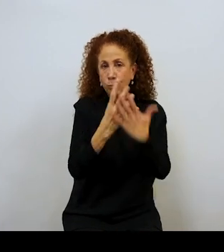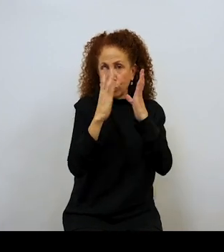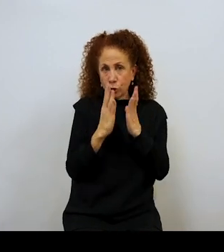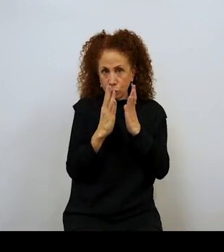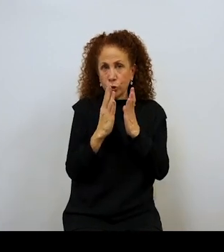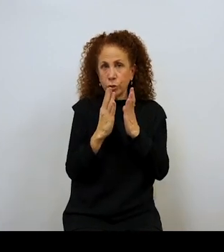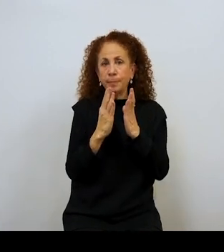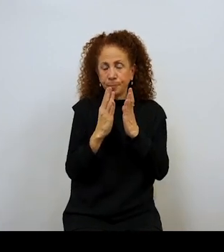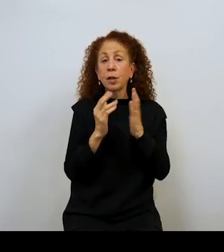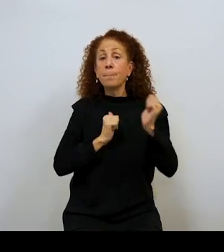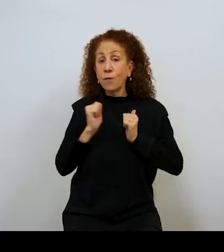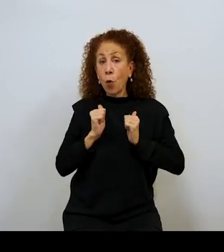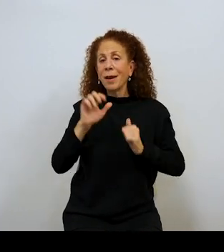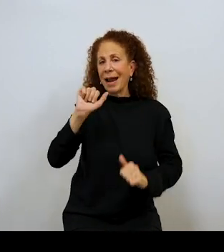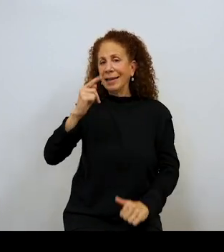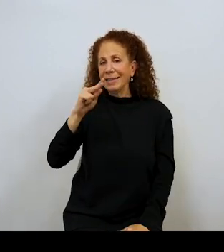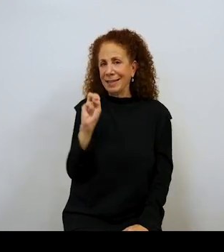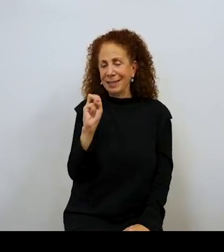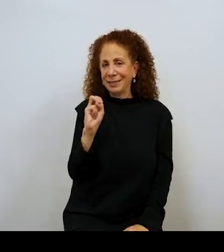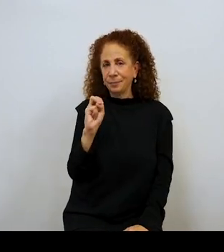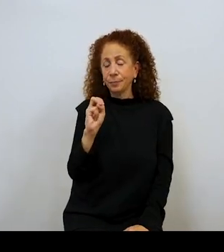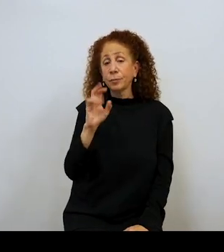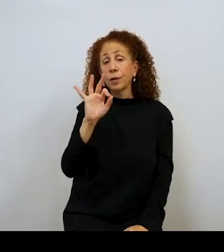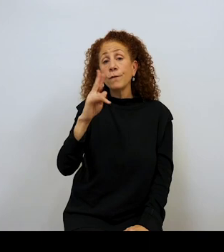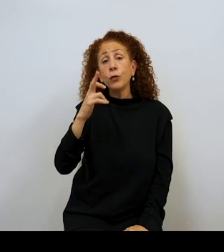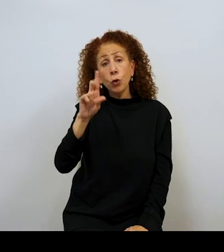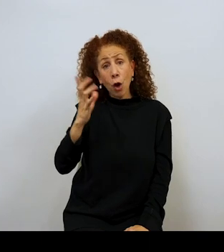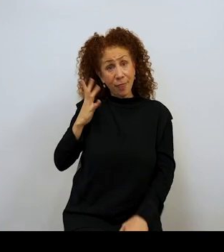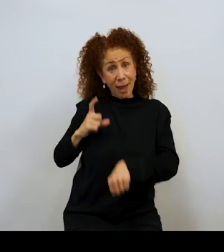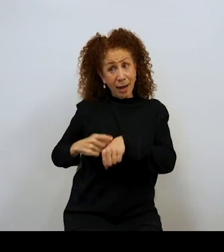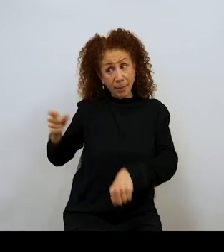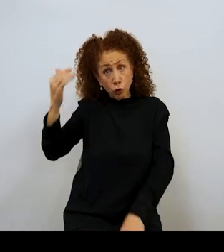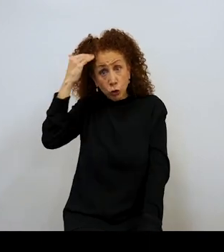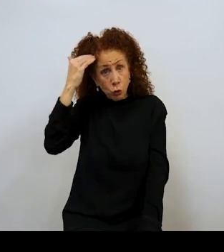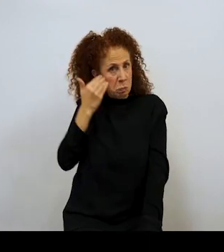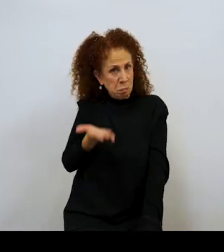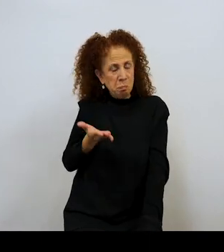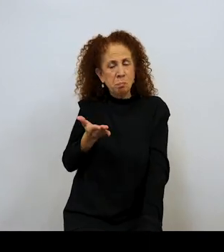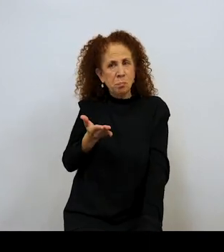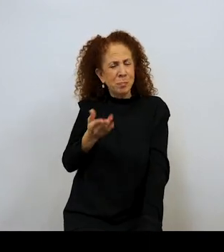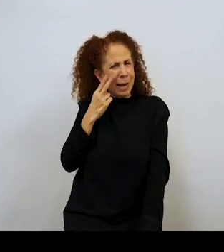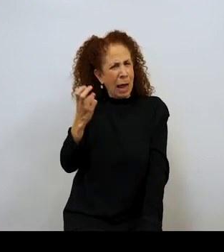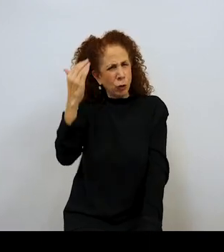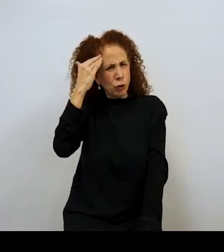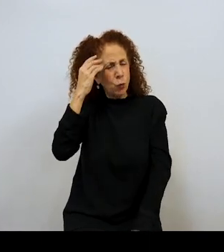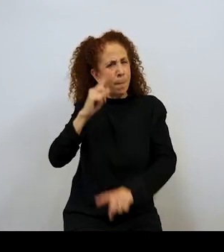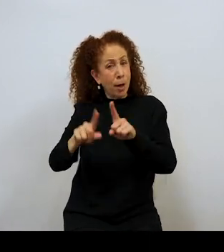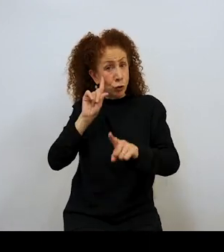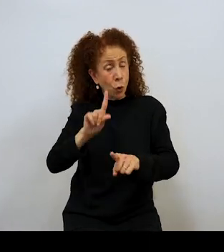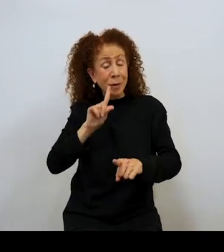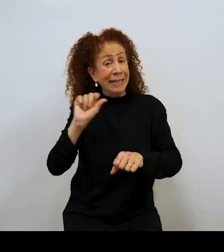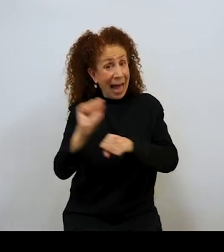performing Antigone. I don't know if Fugard knew at the time that, and I don't think he did, that in